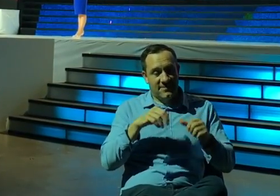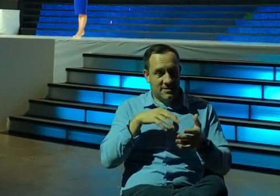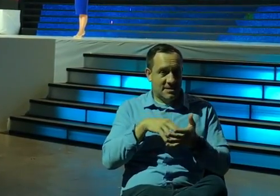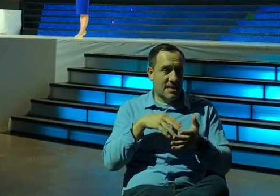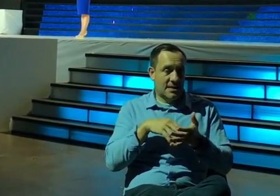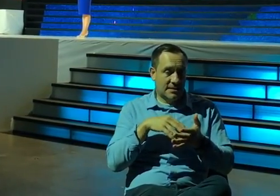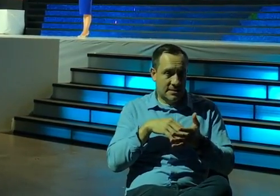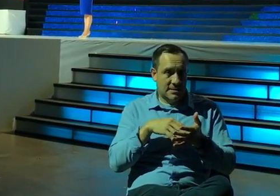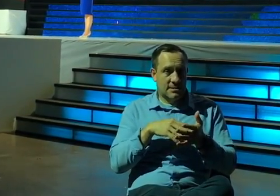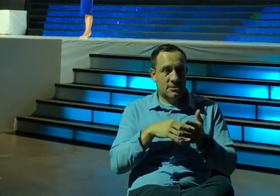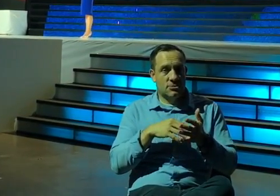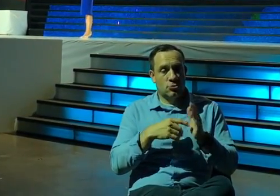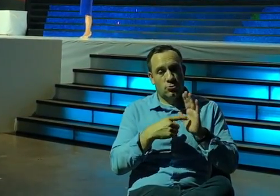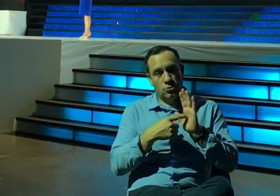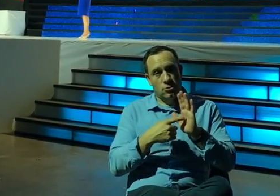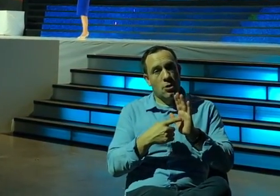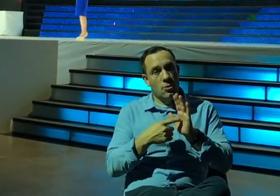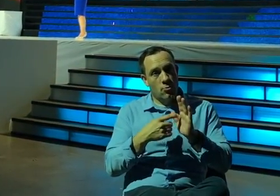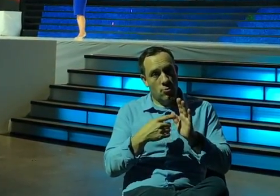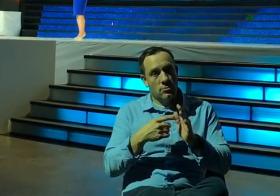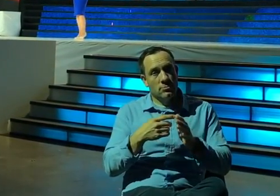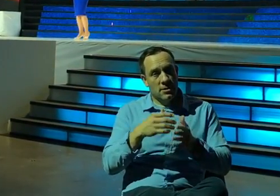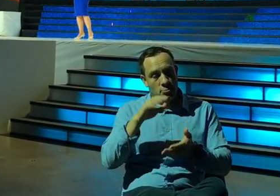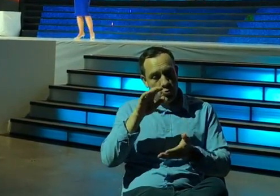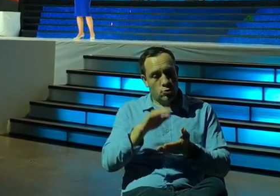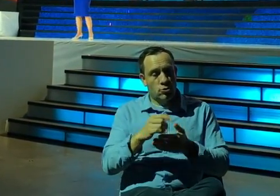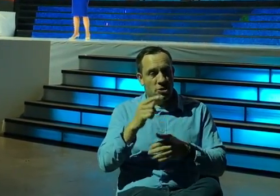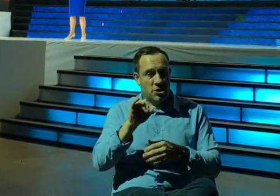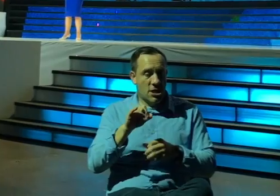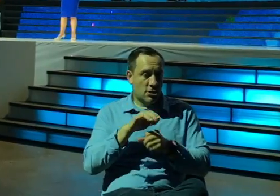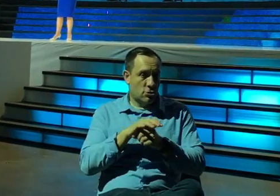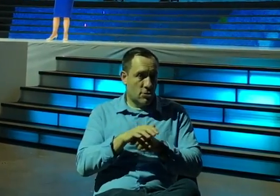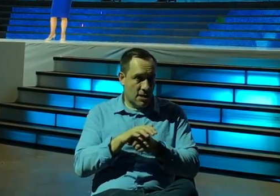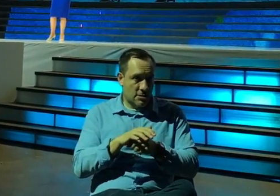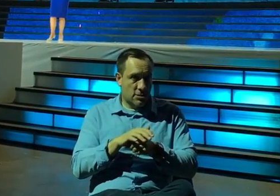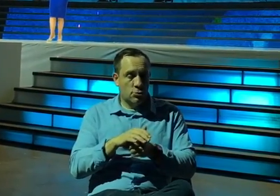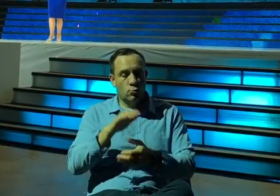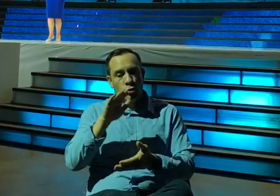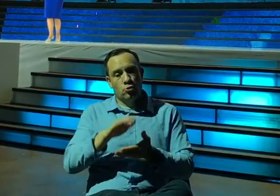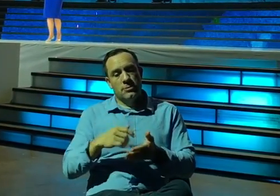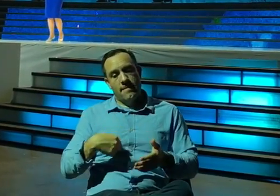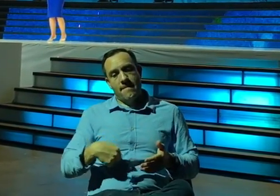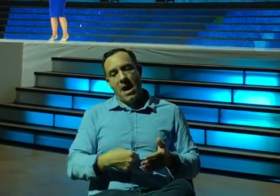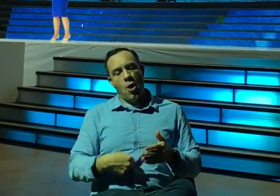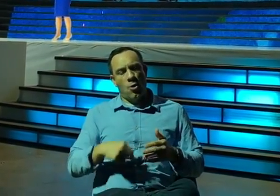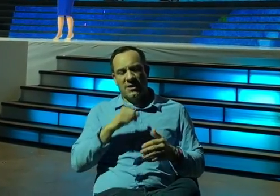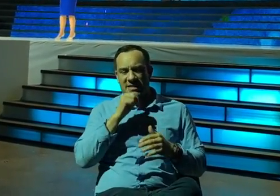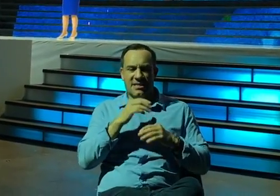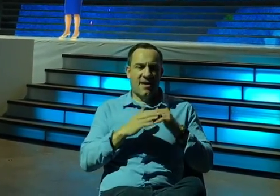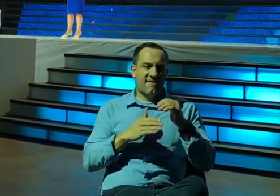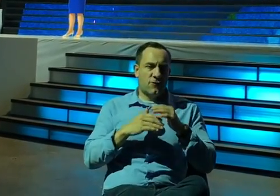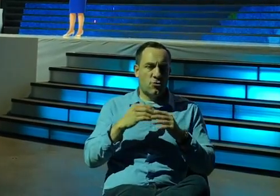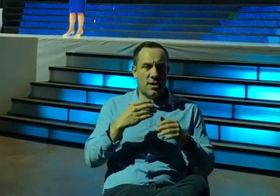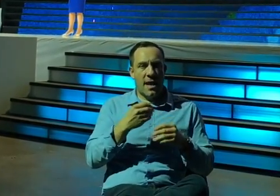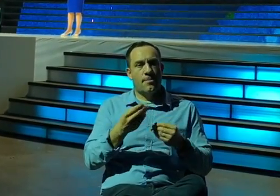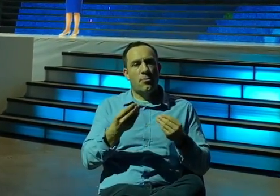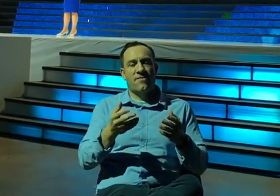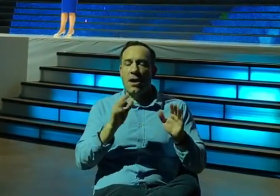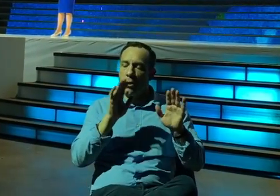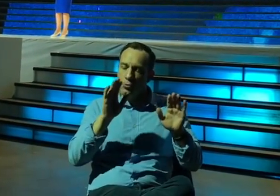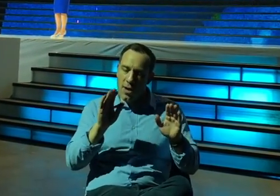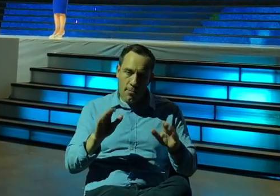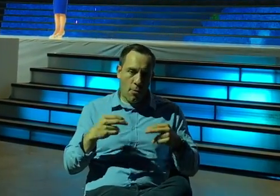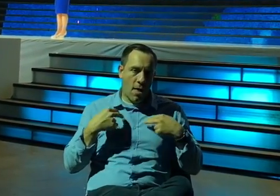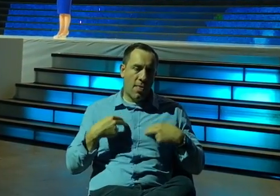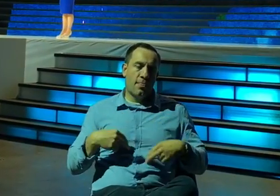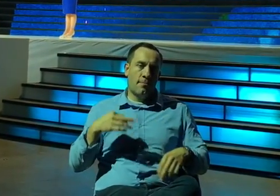clinically demonstrated to reduce GI distress, relieve bowel discomfort, and provide incredible health